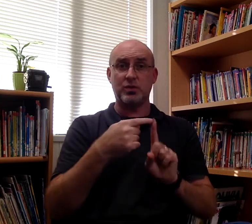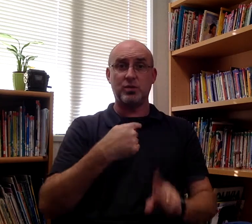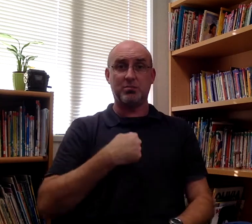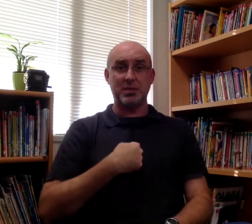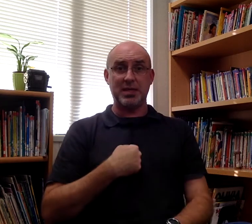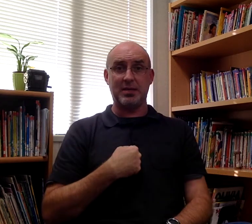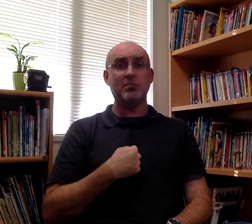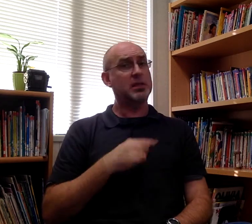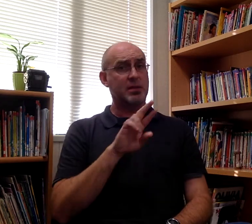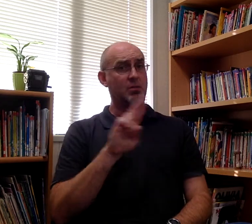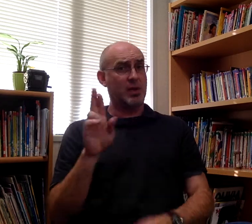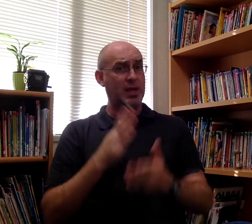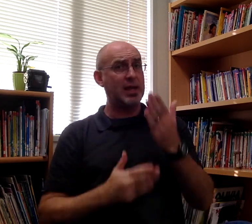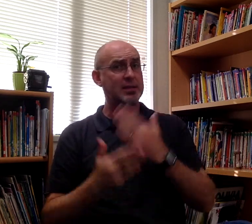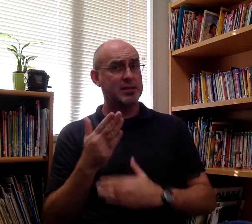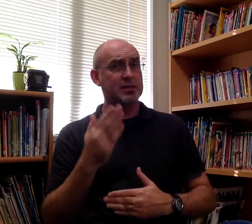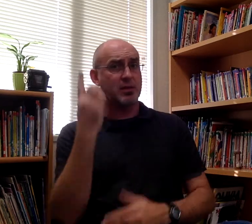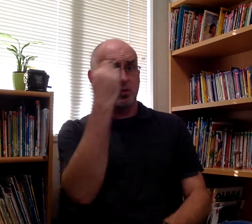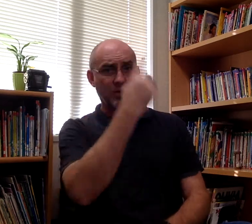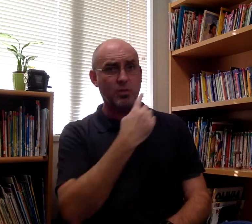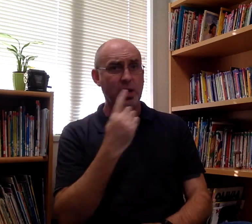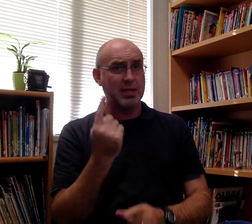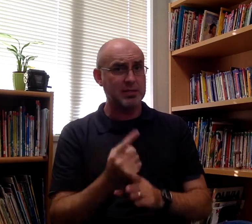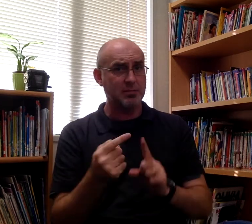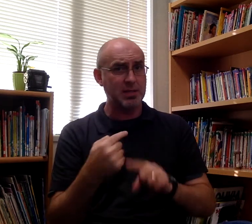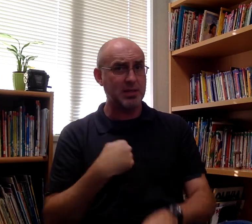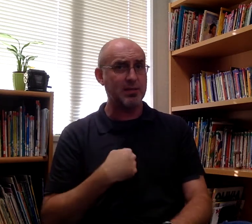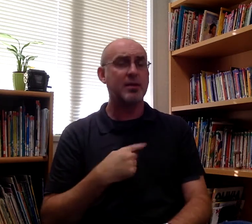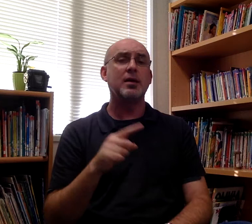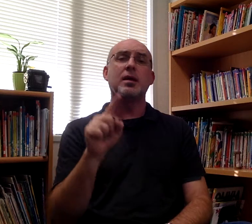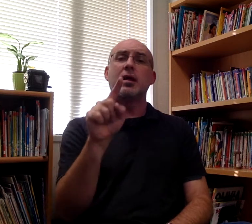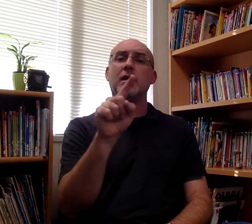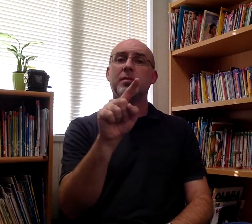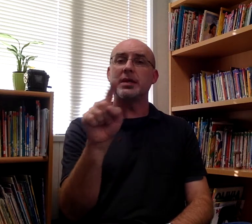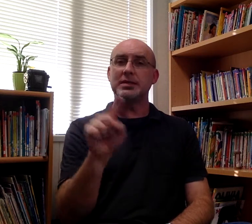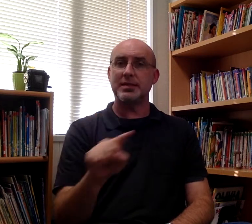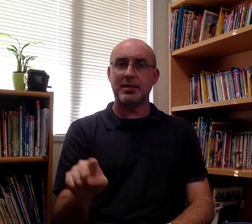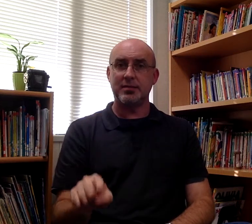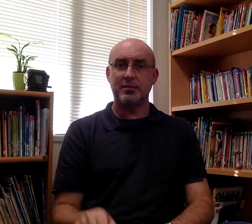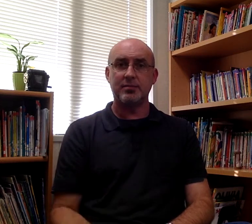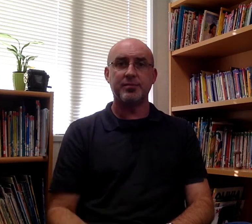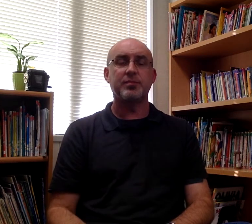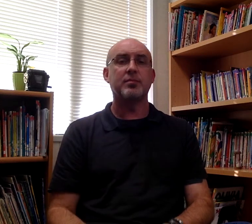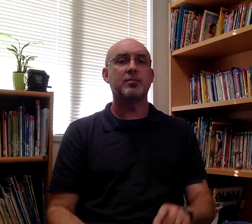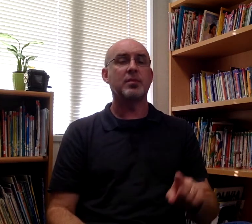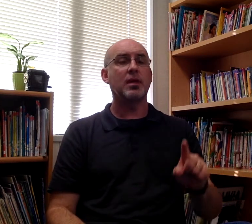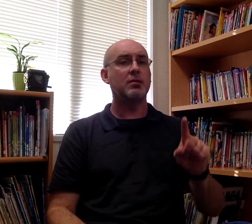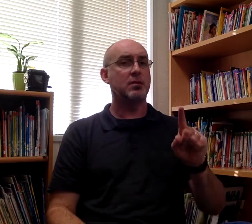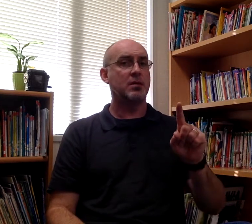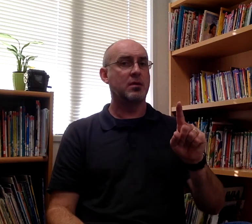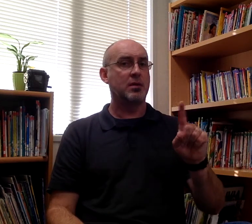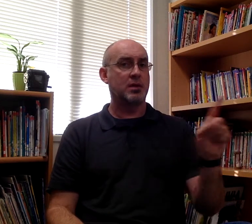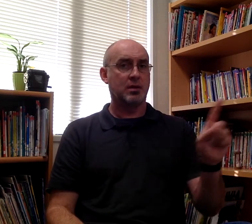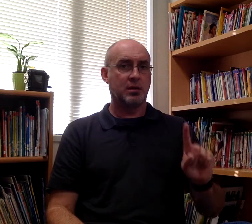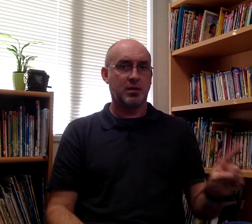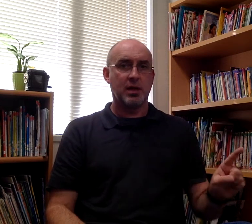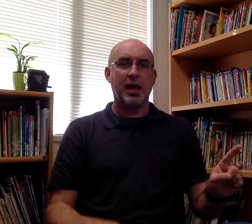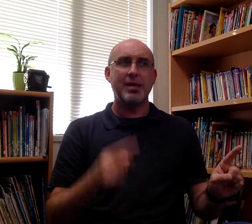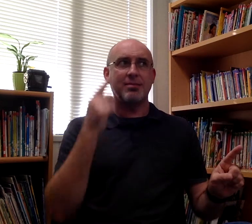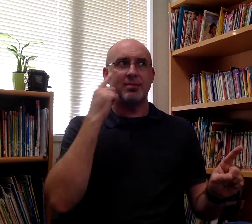to me, because I'm right-handed, it's going to look right to me. Make a Z. Okay? I